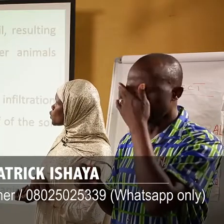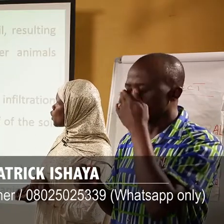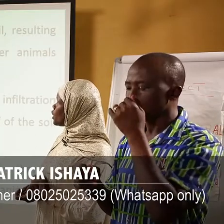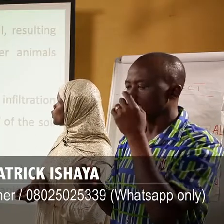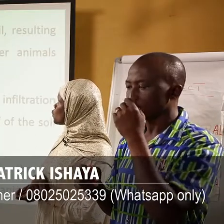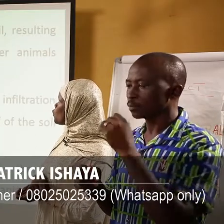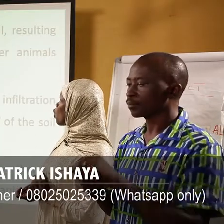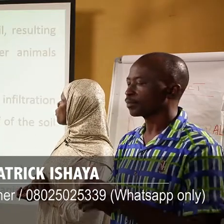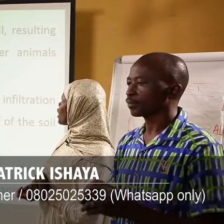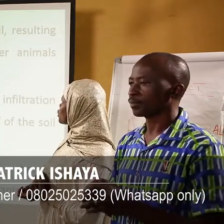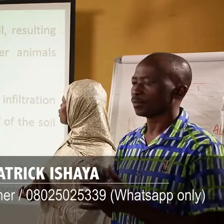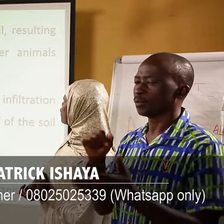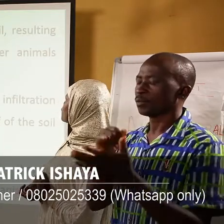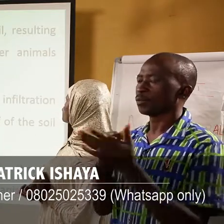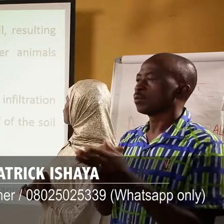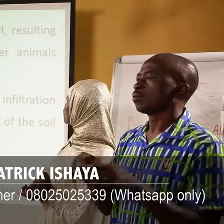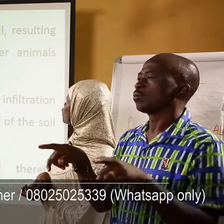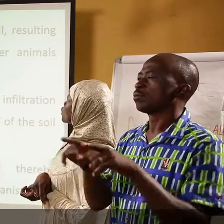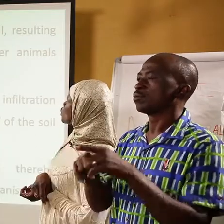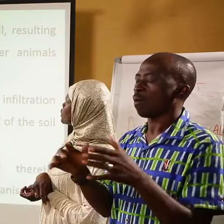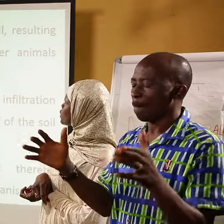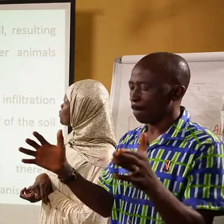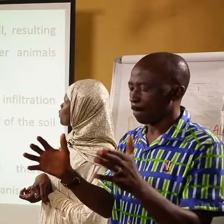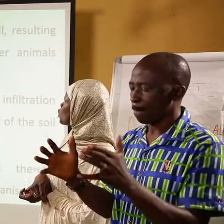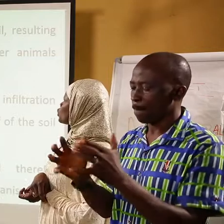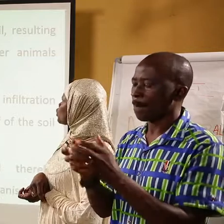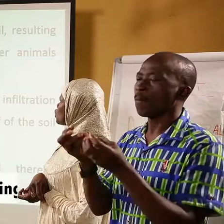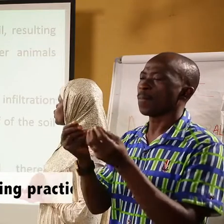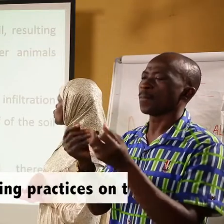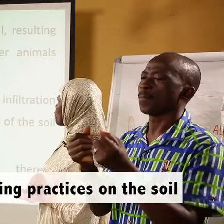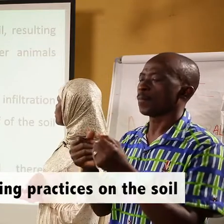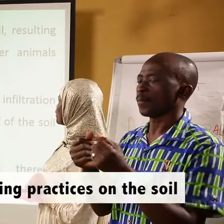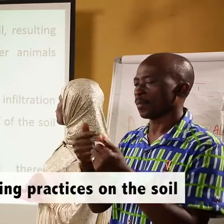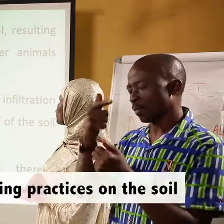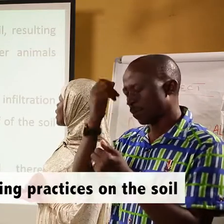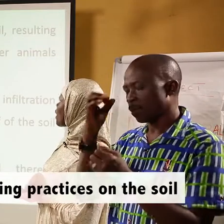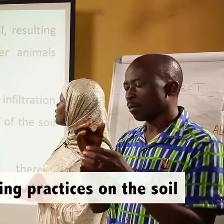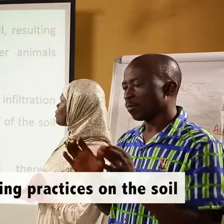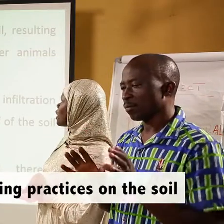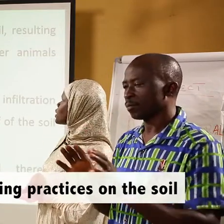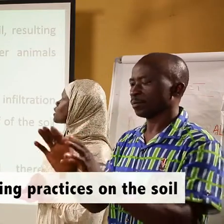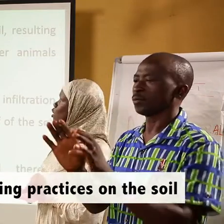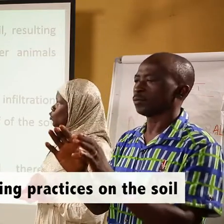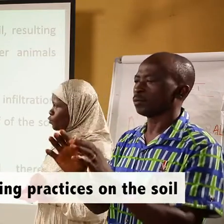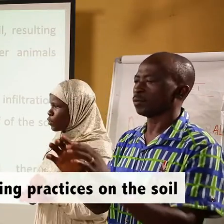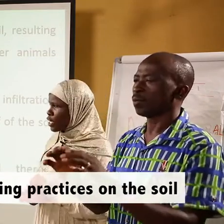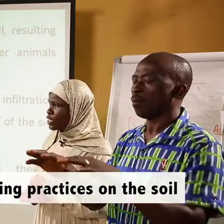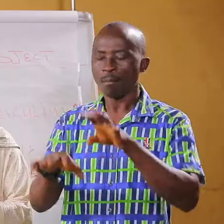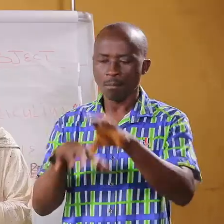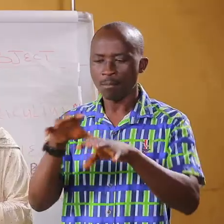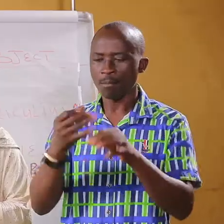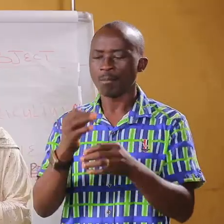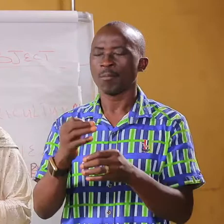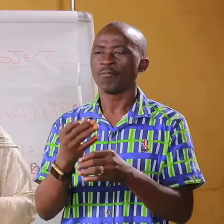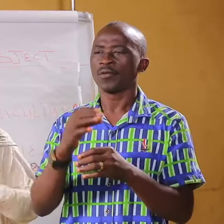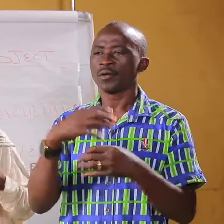It also leads to compaction of the soil, resulting from continuous trampling under animals' hoof.